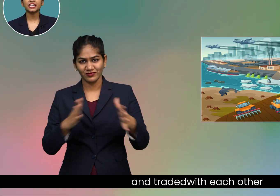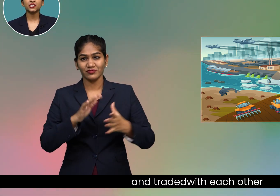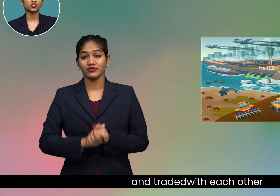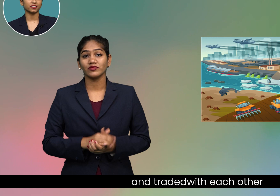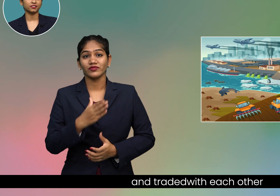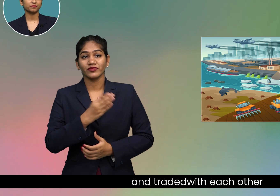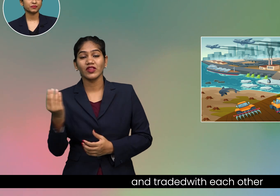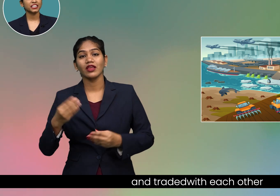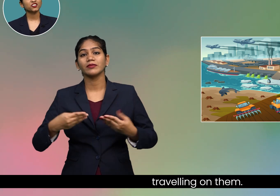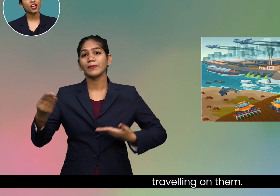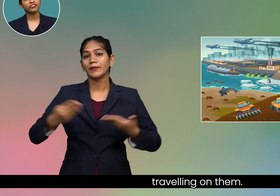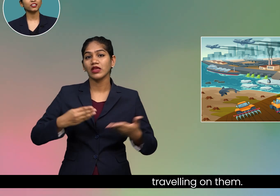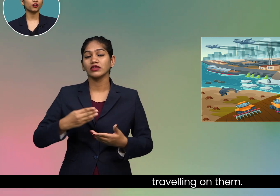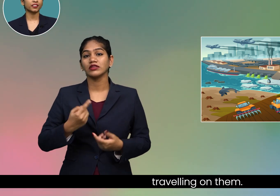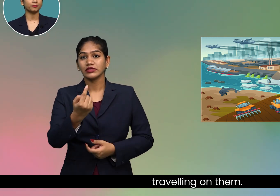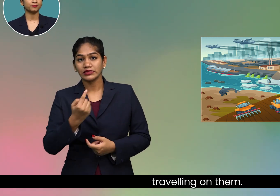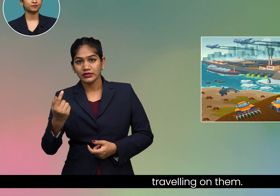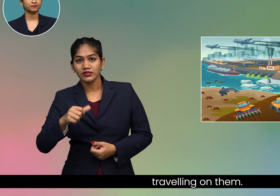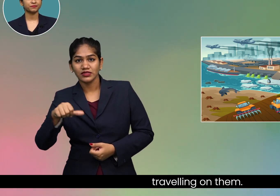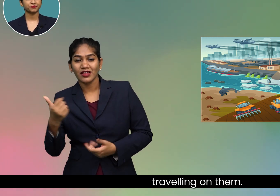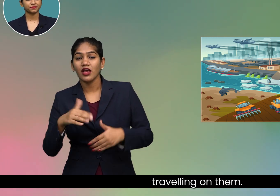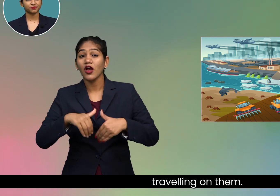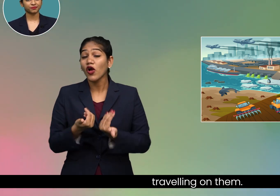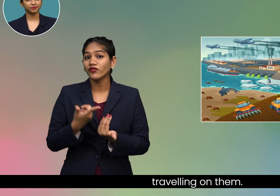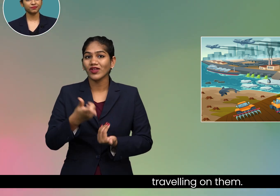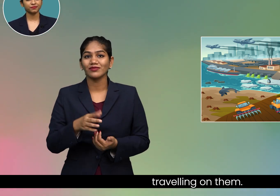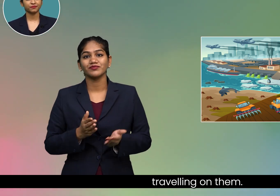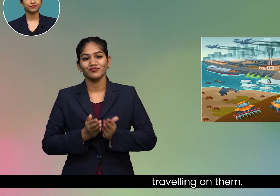with each other, traveling on them.